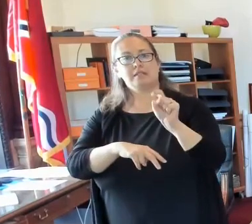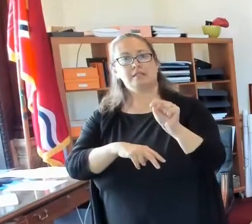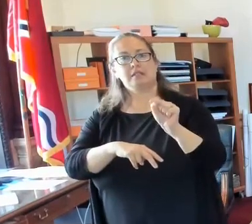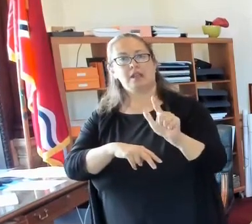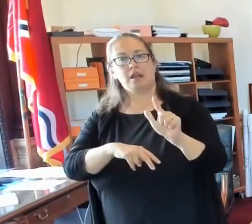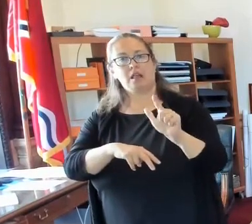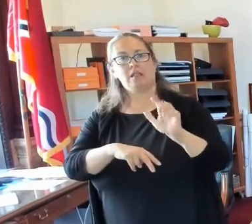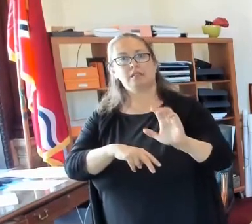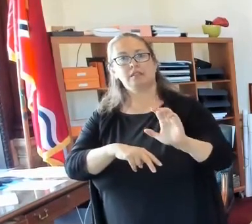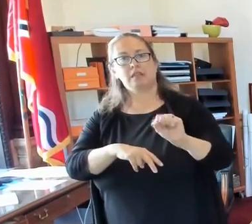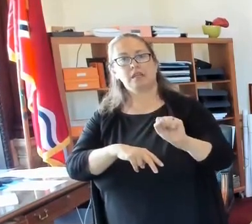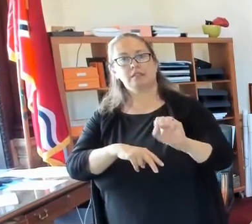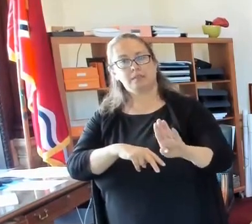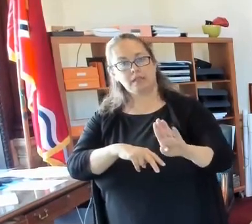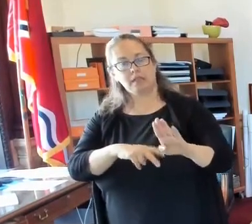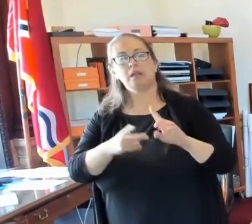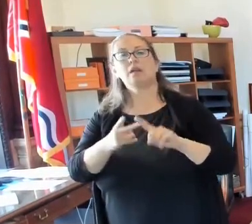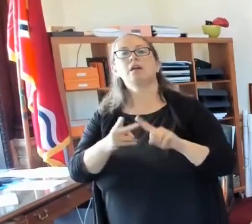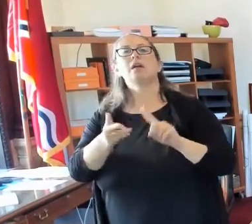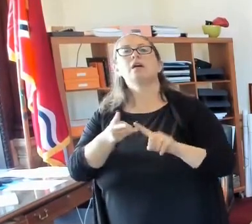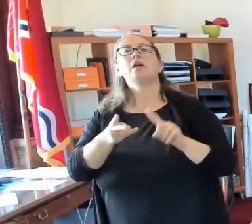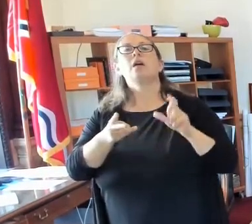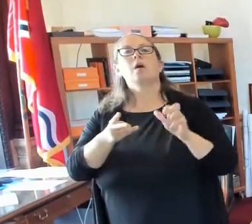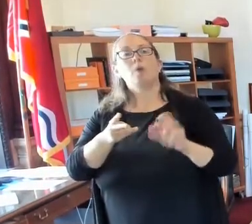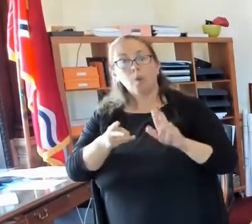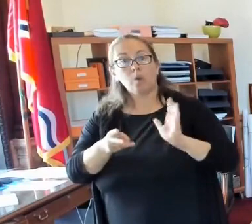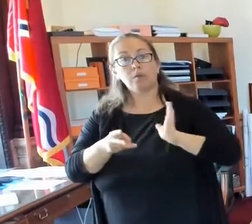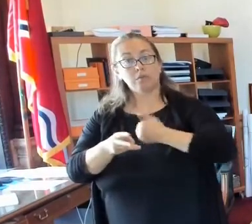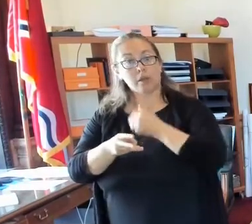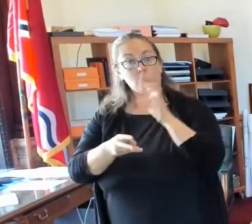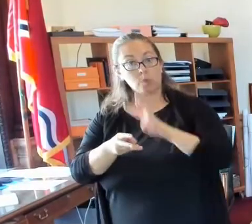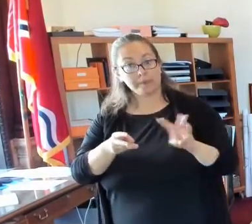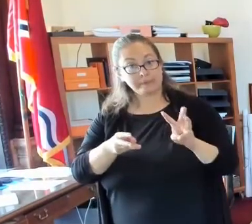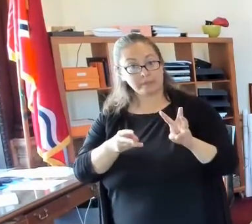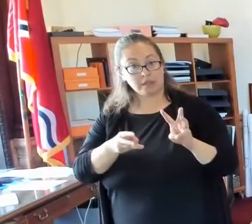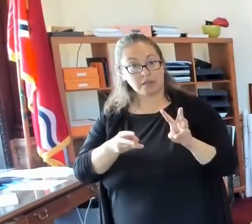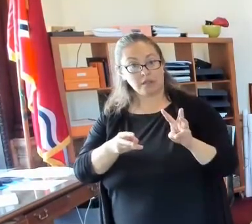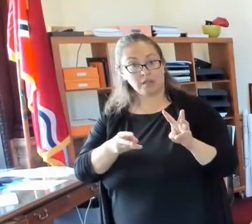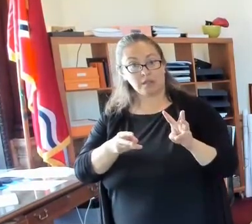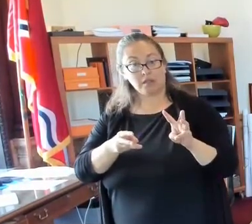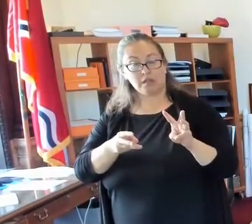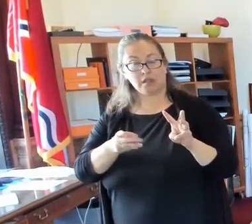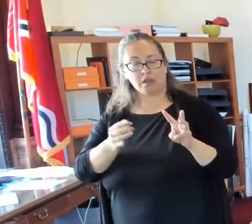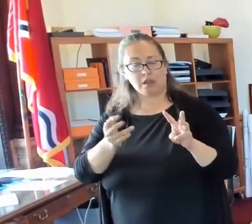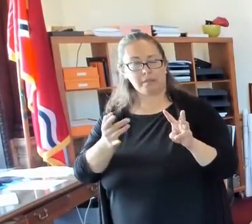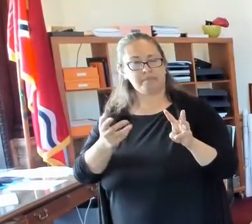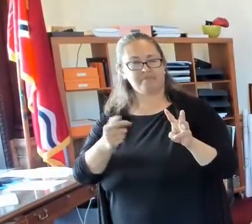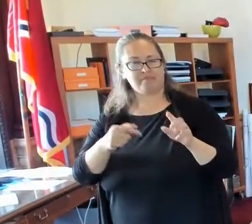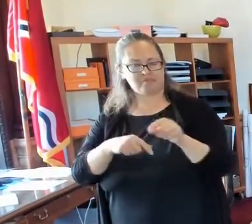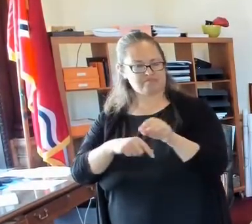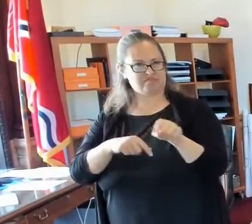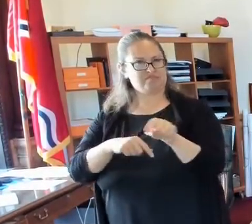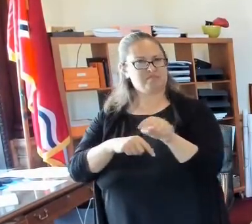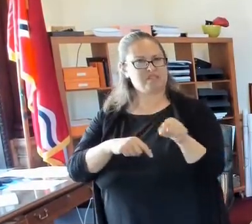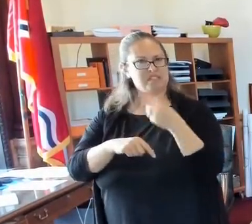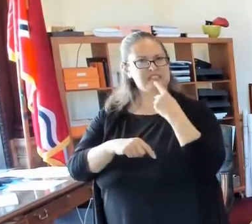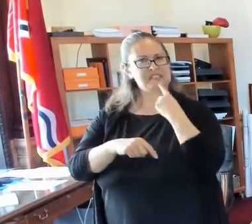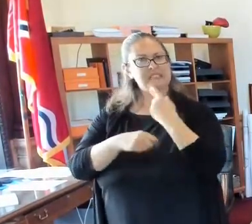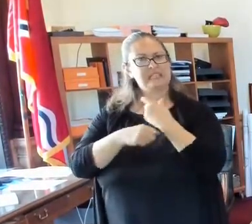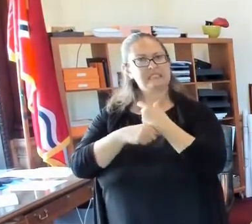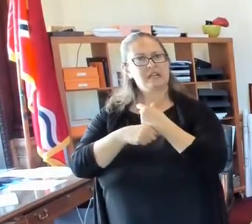STLCSB, or you can go on our website and there's a spot that says make a